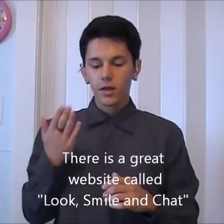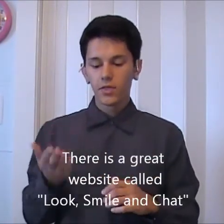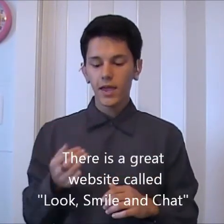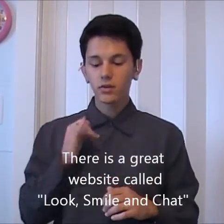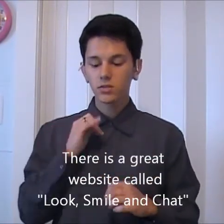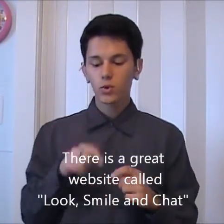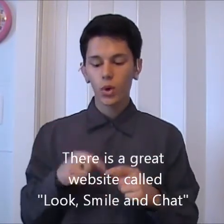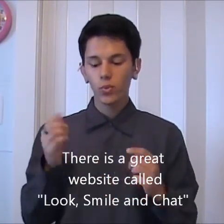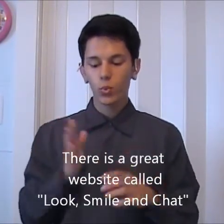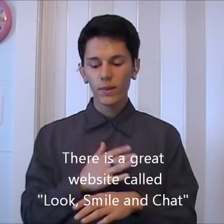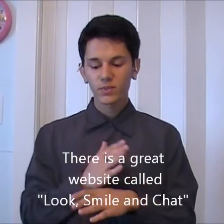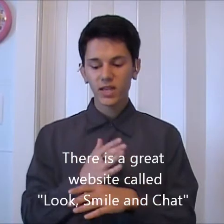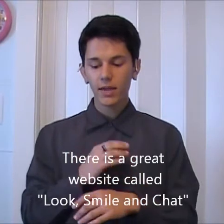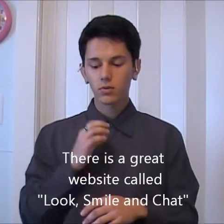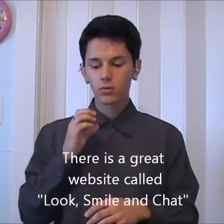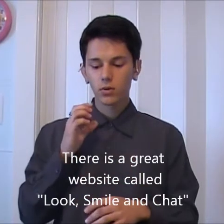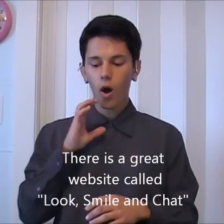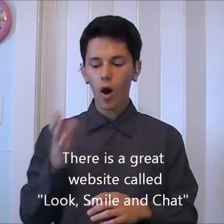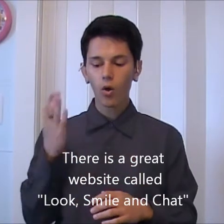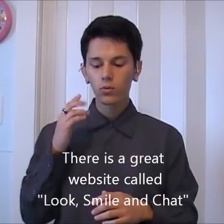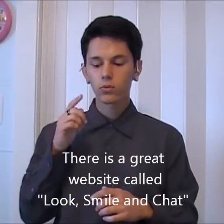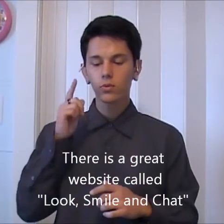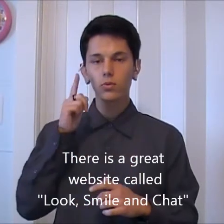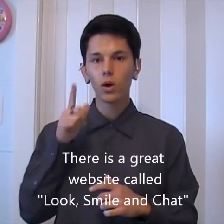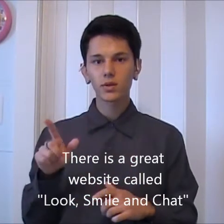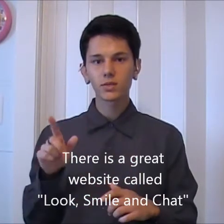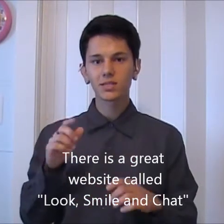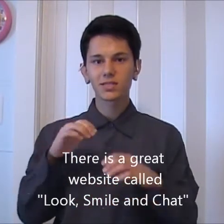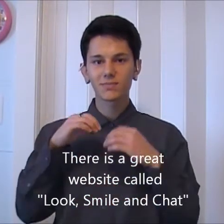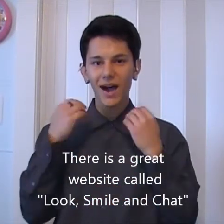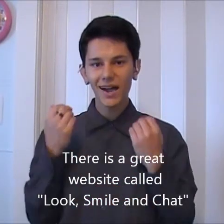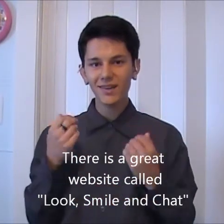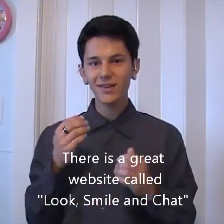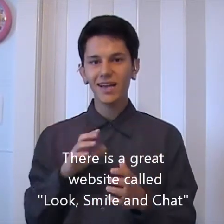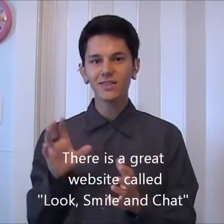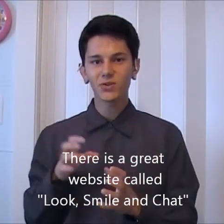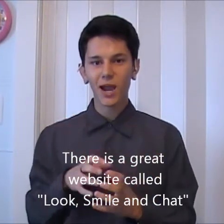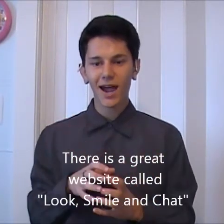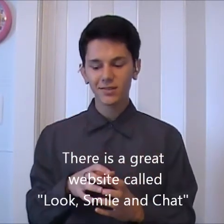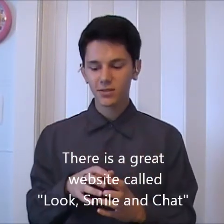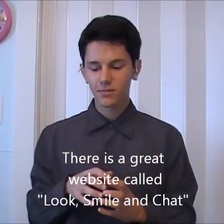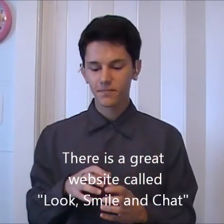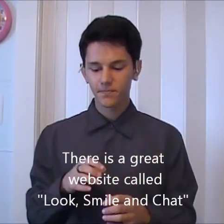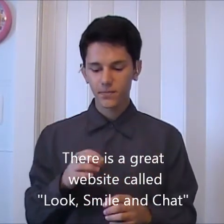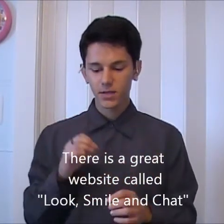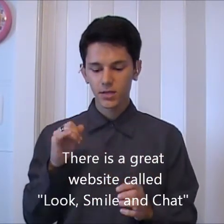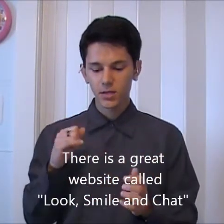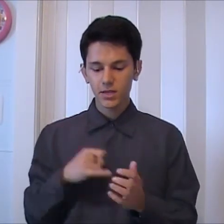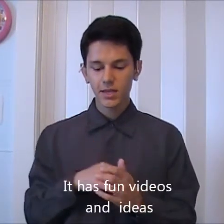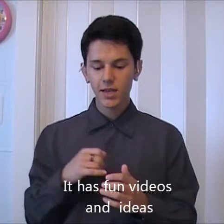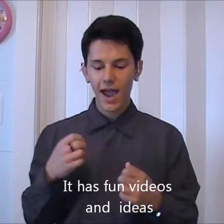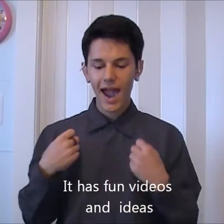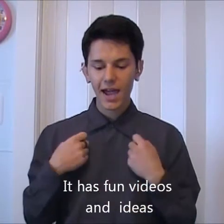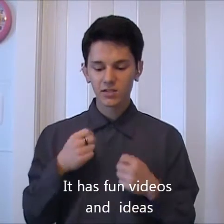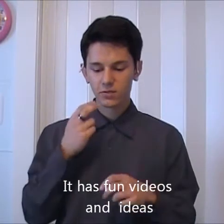There is a great website called Look, Smile, and Chat. It has